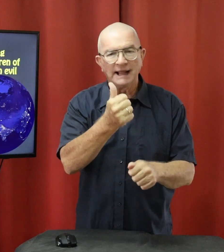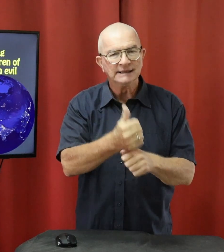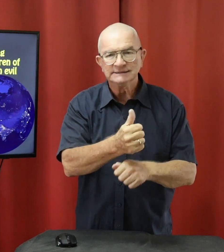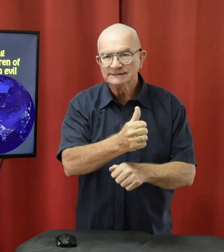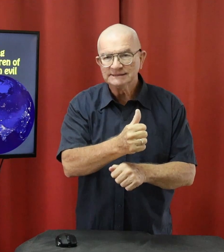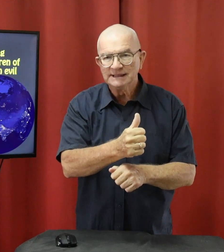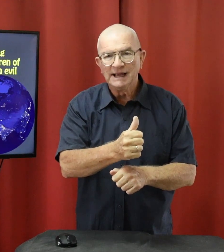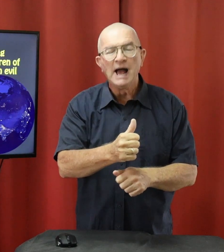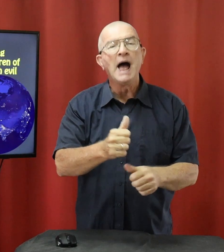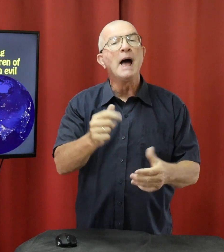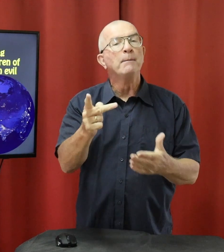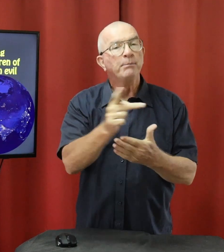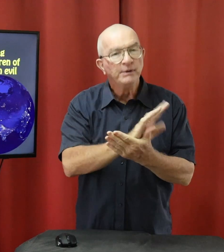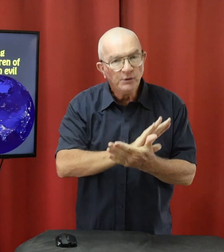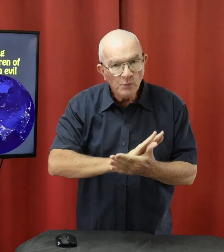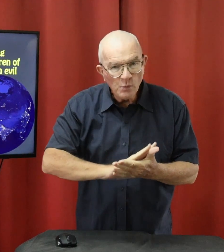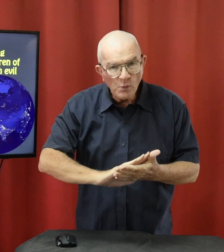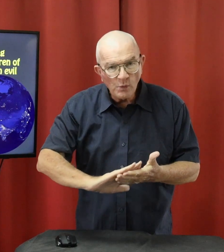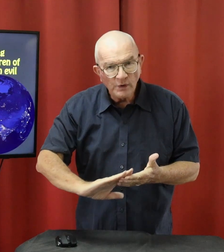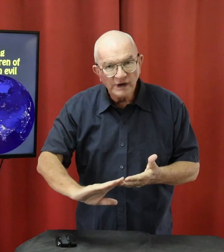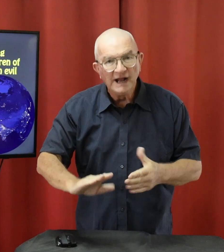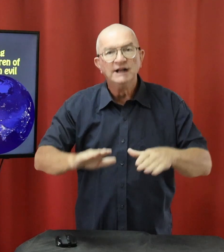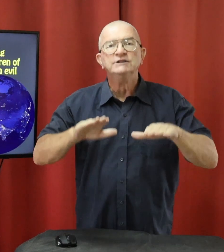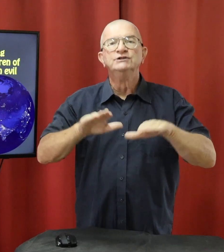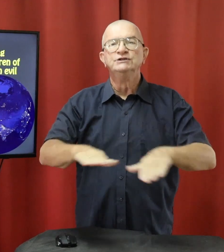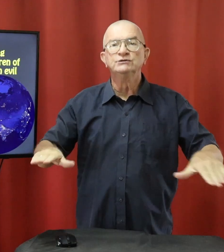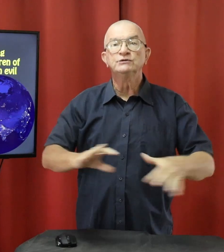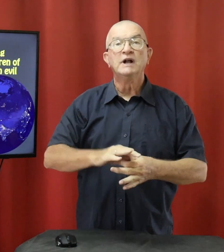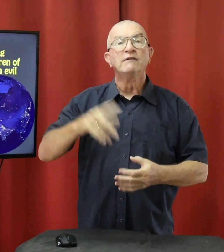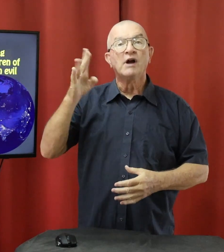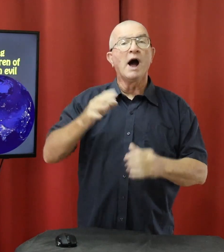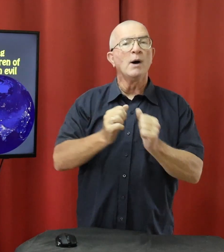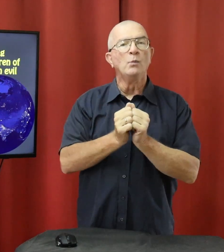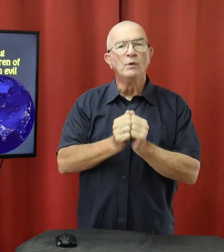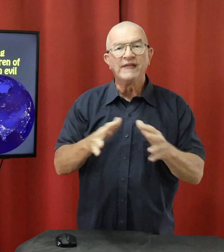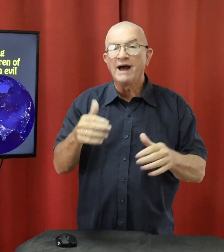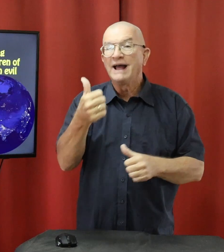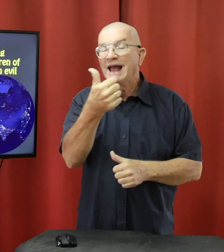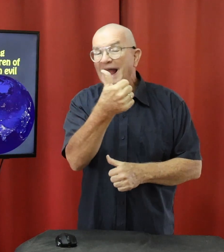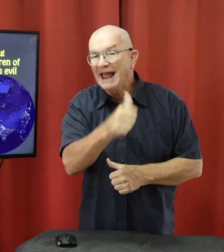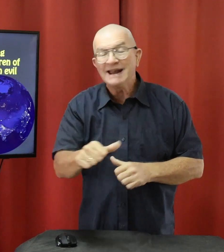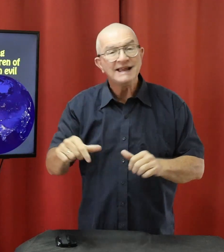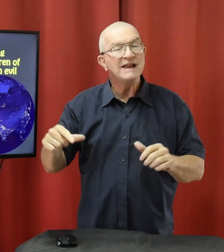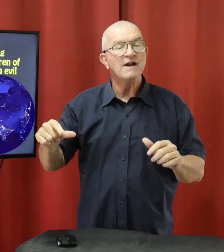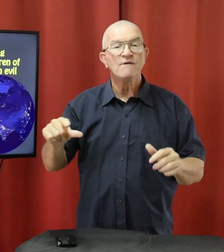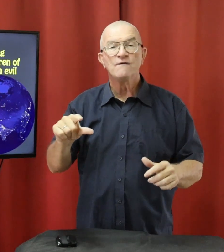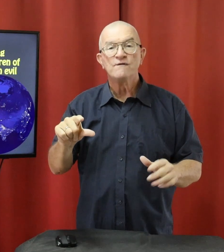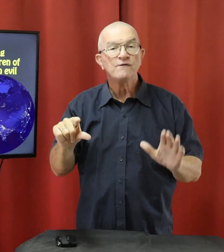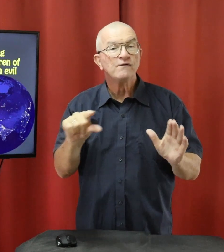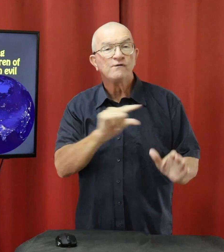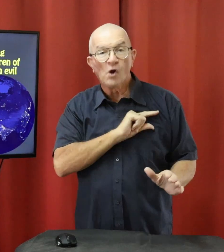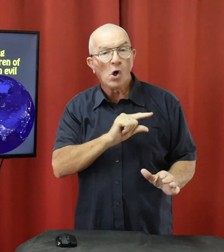blameless and pure, children of God without any